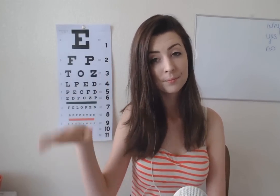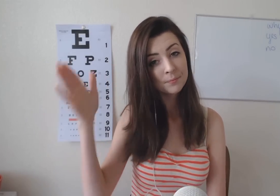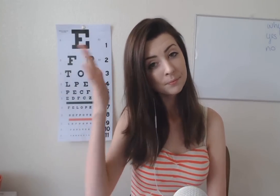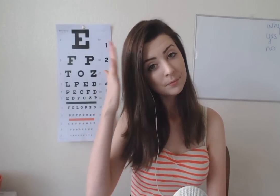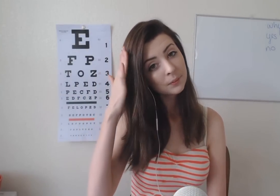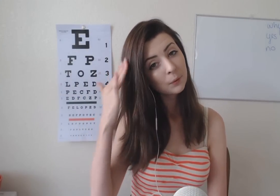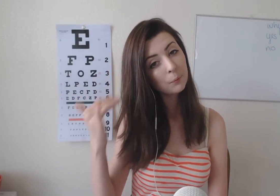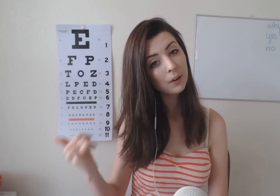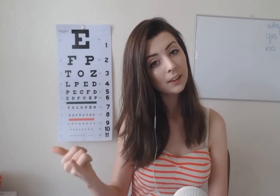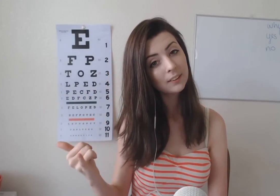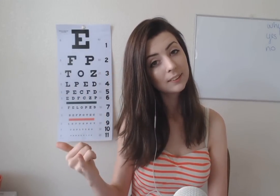Y.